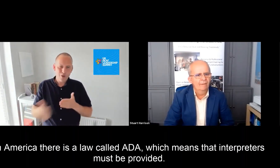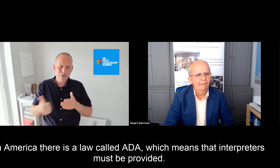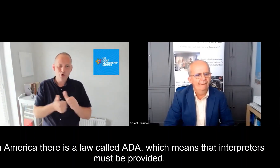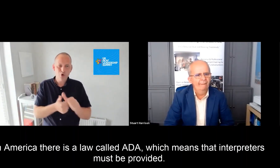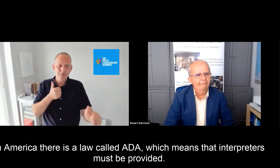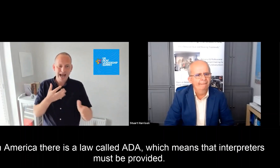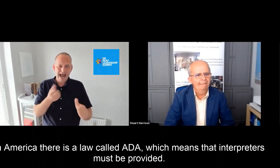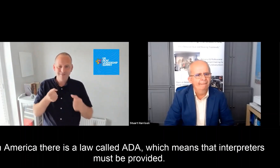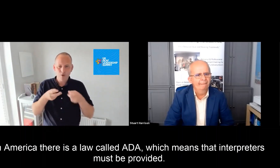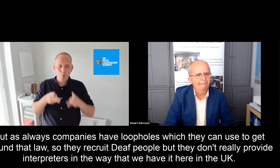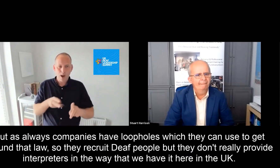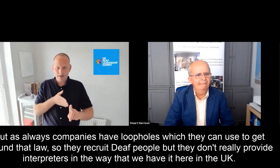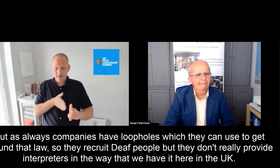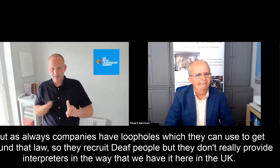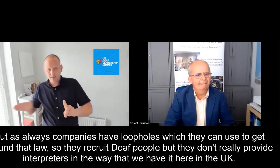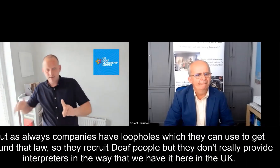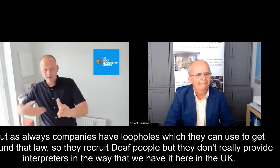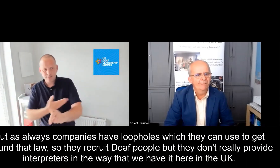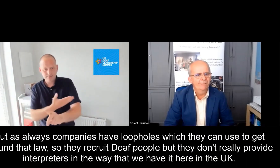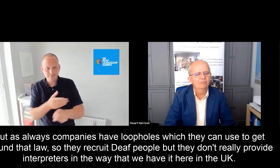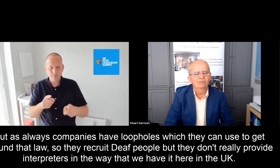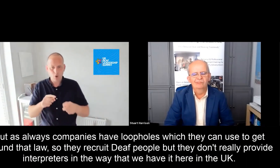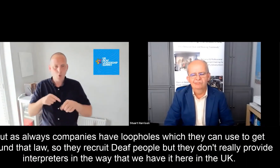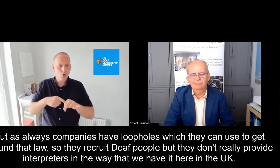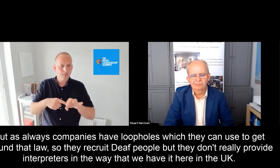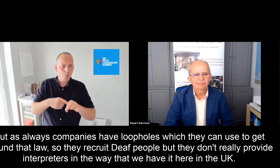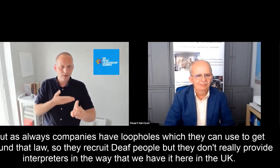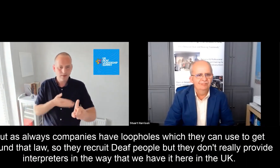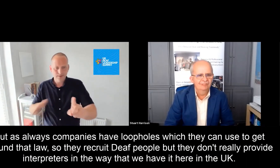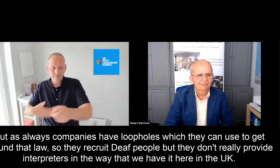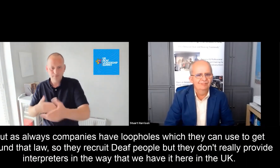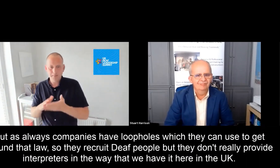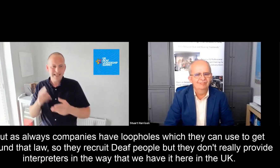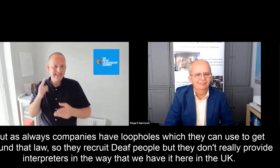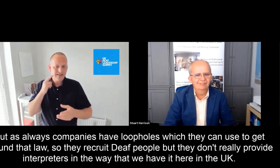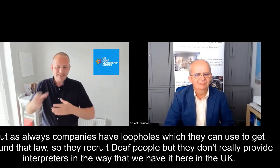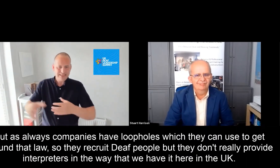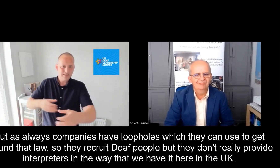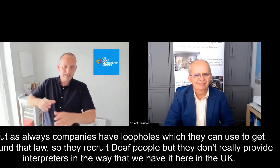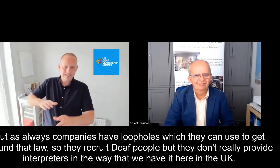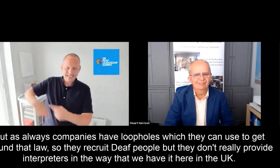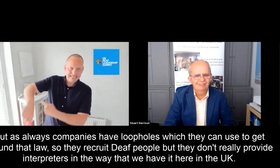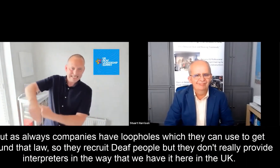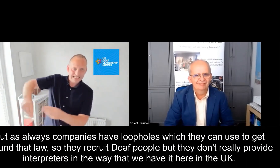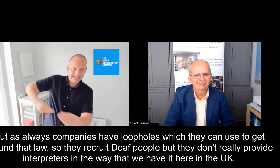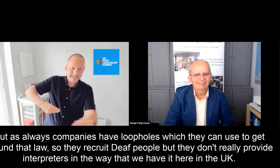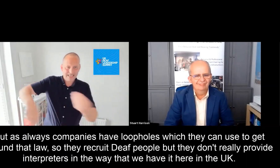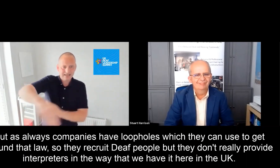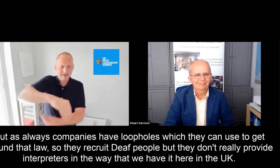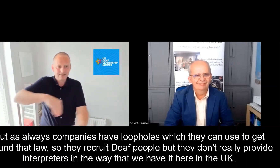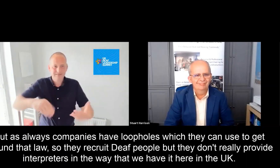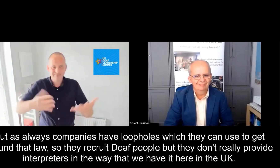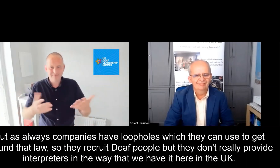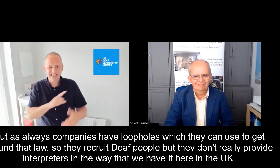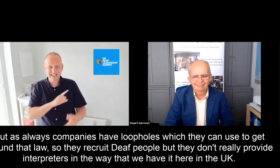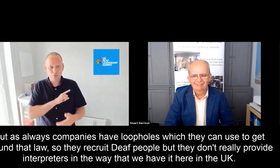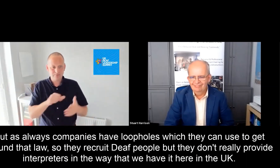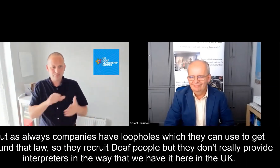provided. But as always, companies have loopholes which they can use to get around that law. So they recruit deaf people,